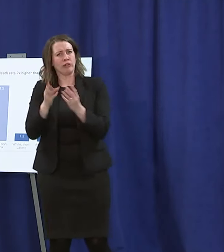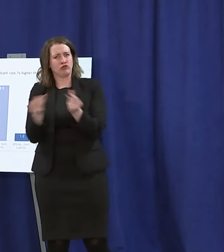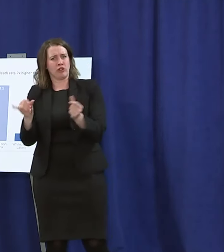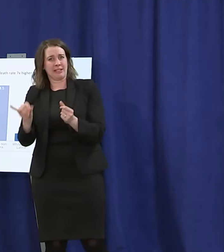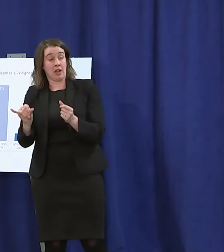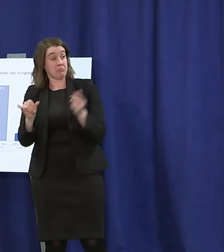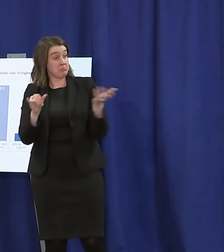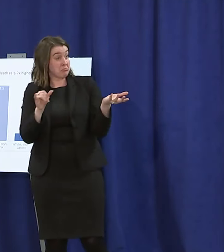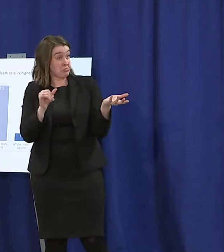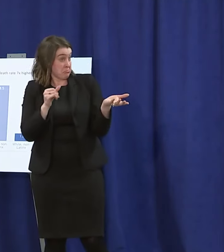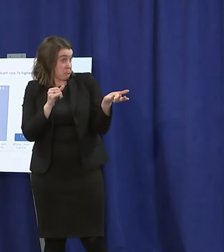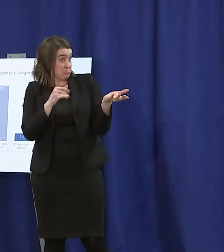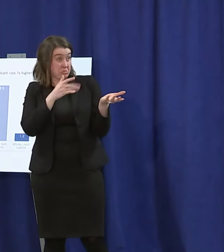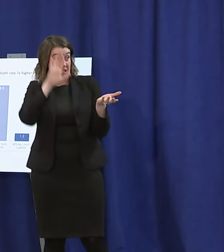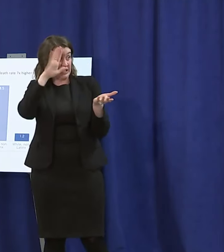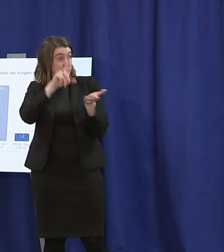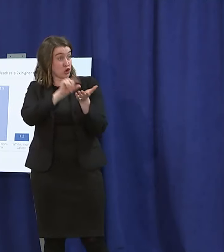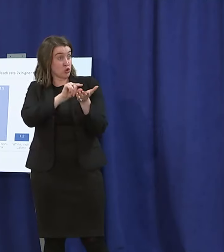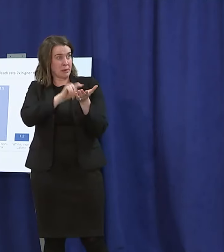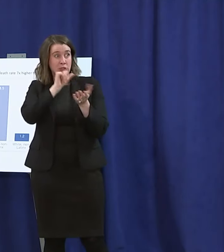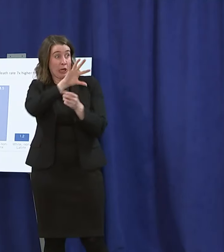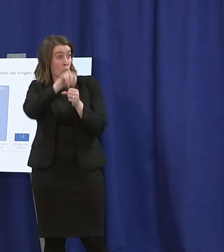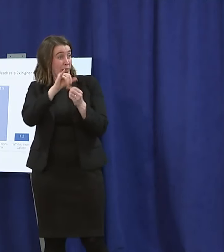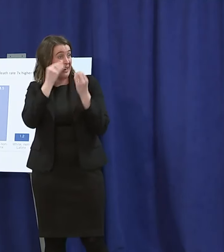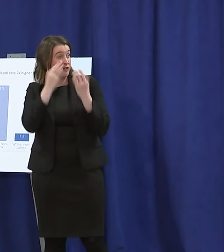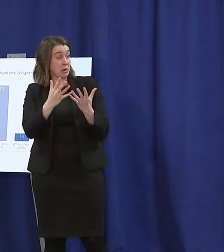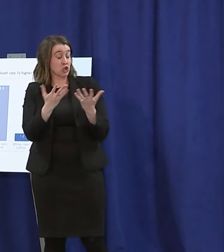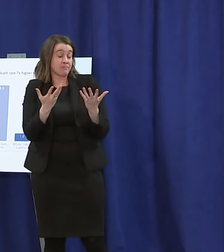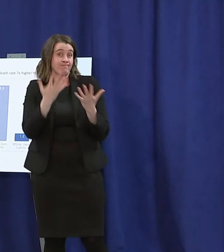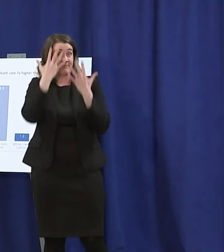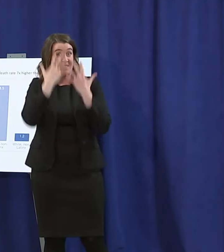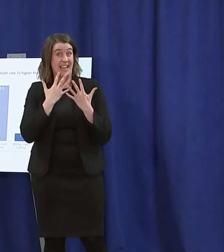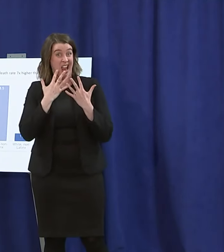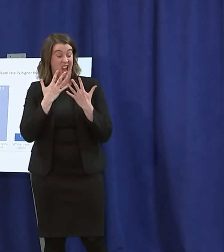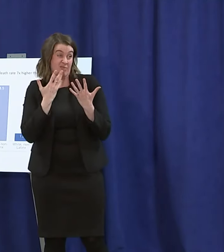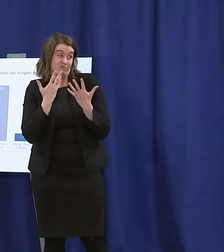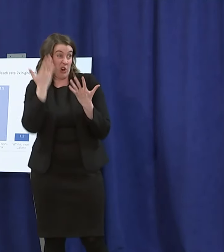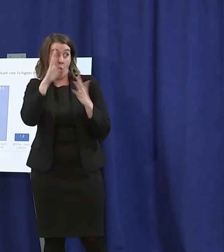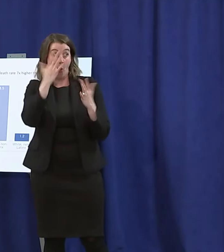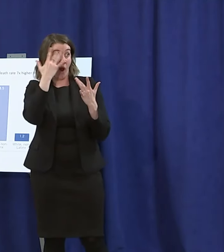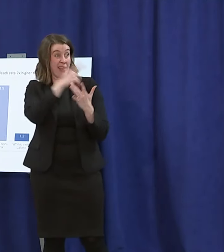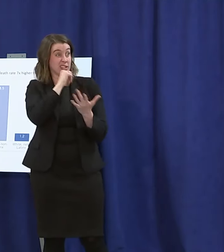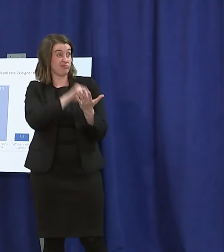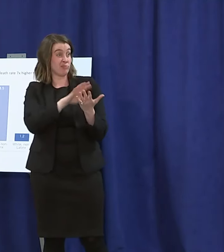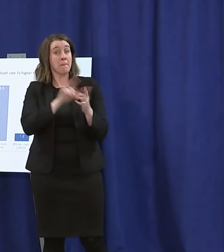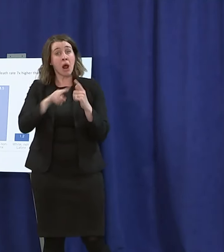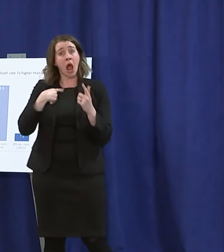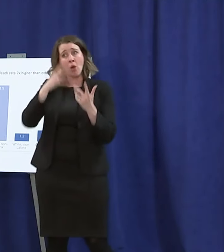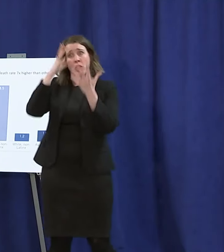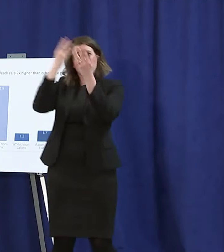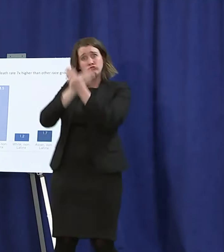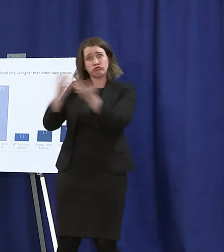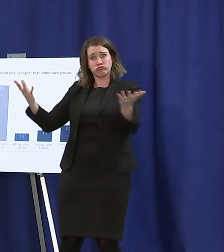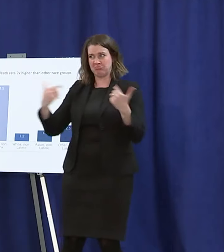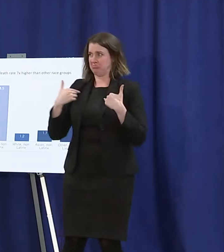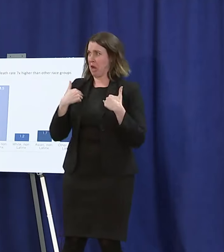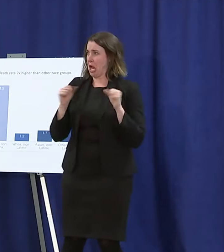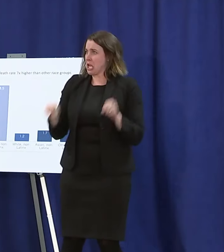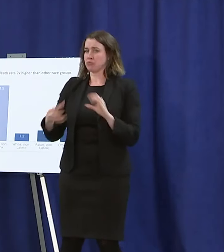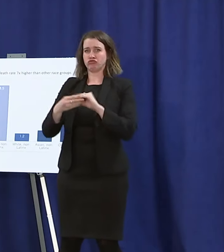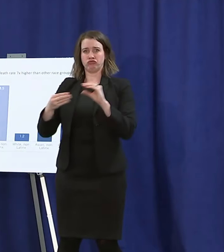get reported in the Sun-Times article, I think, is unfortunate, but I'll do it because I think I'm better positioned to do